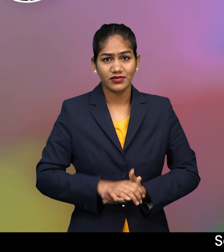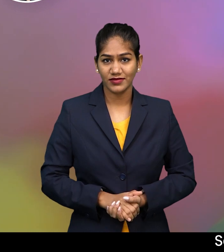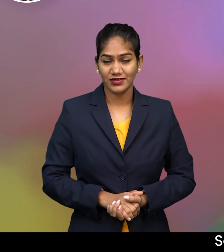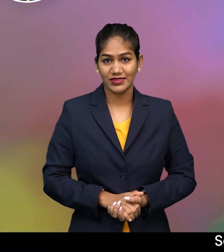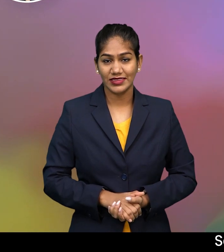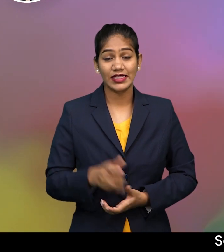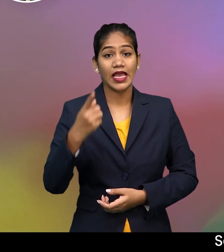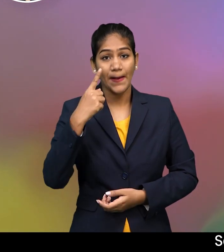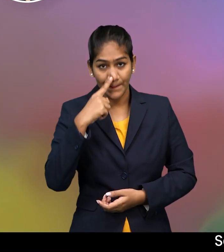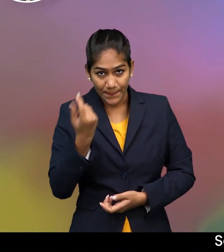Sex ratio,